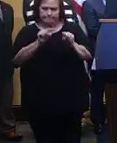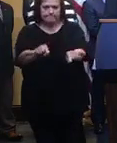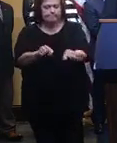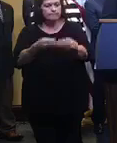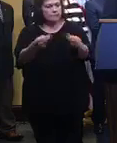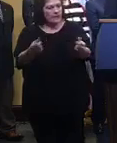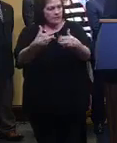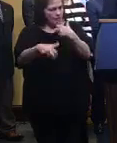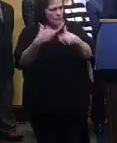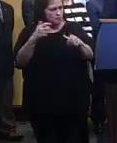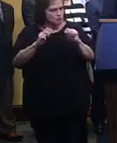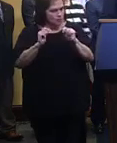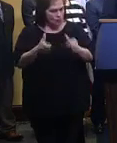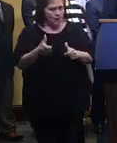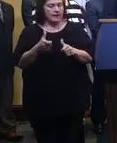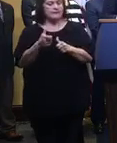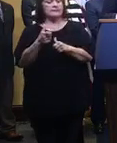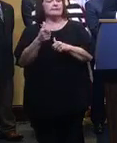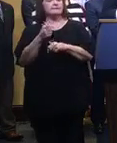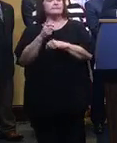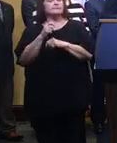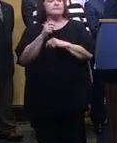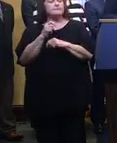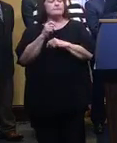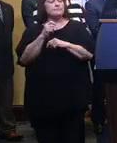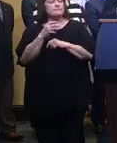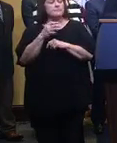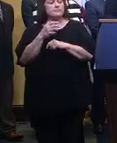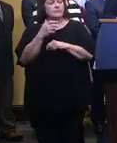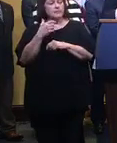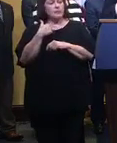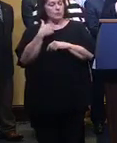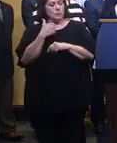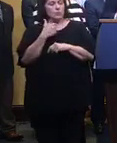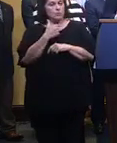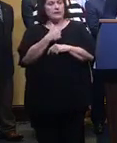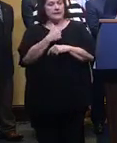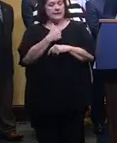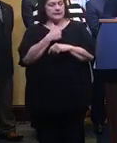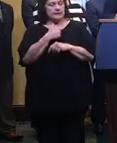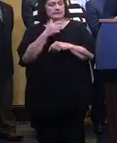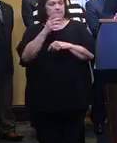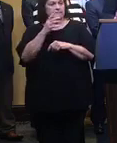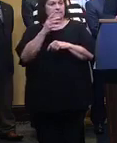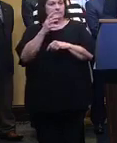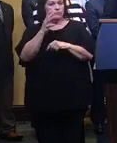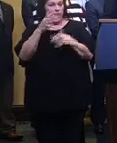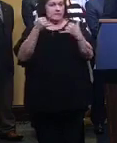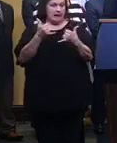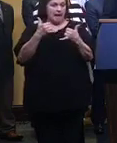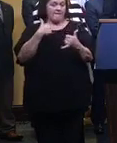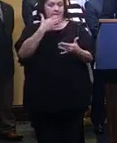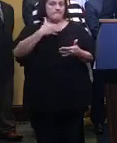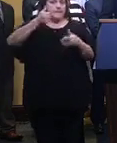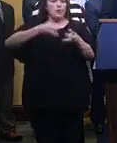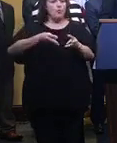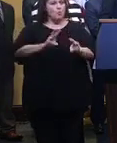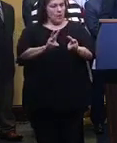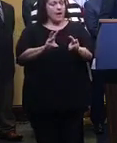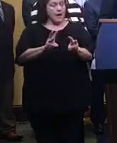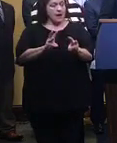storm drain, we can also respond to it or get a better sense of how to deal with it within the same week